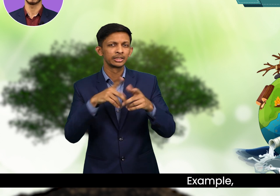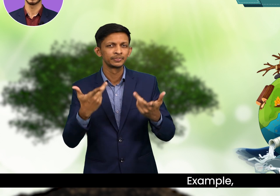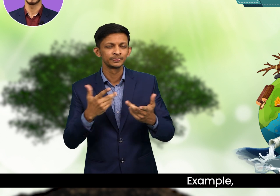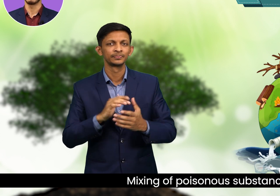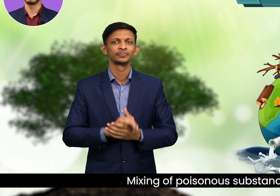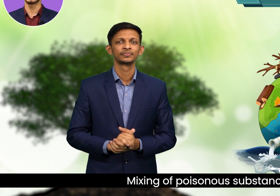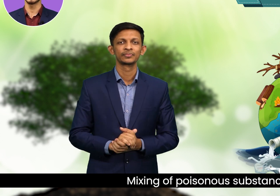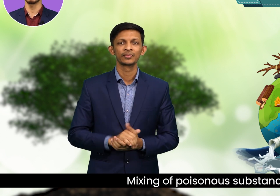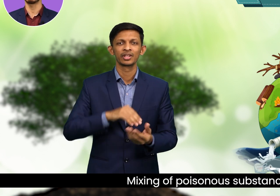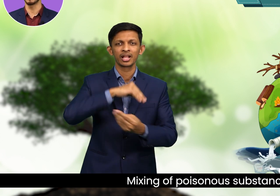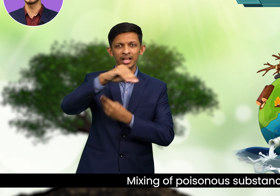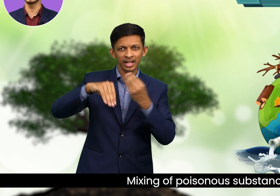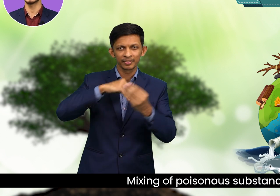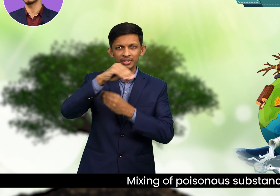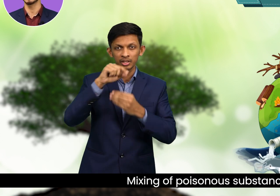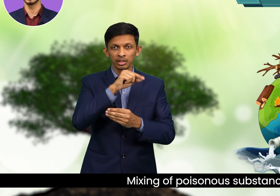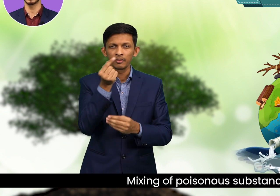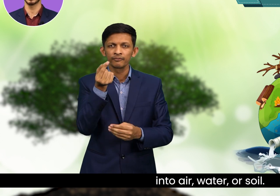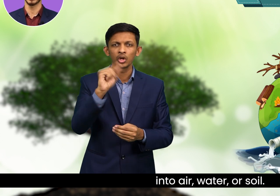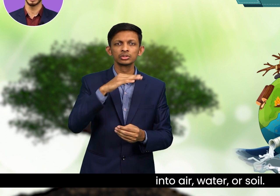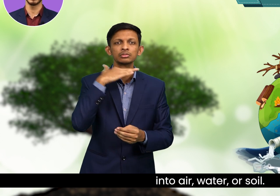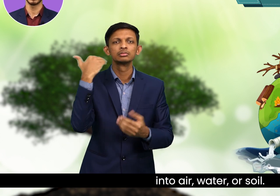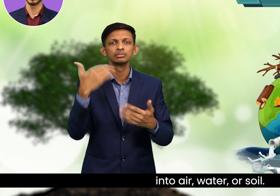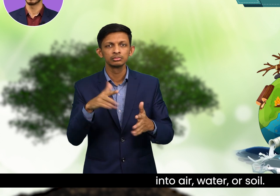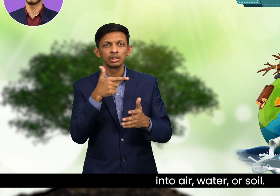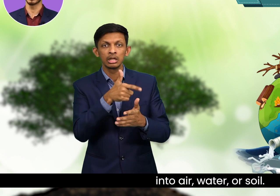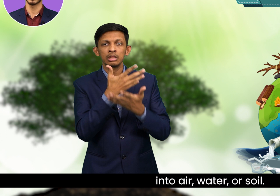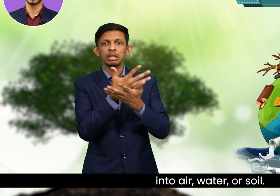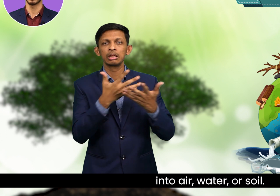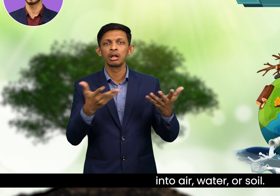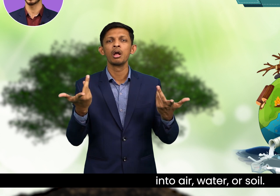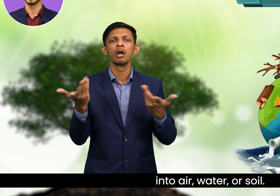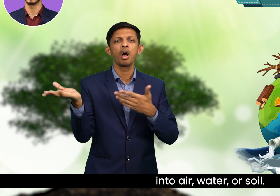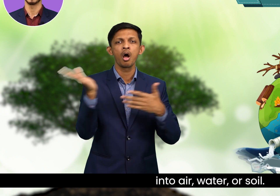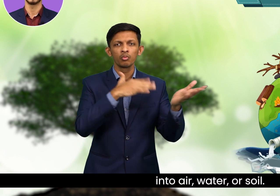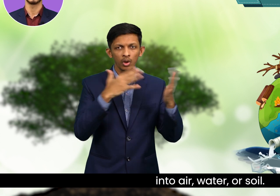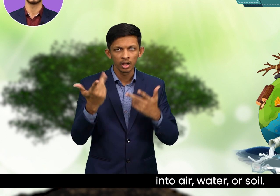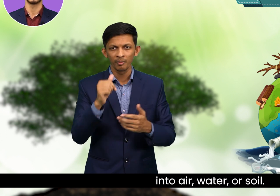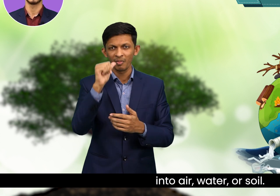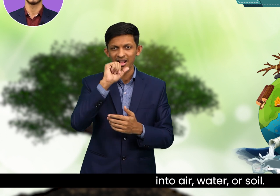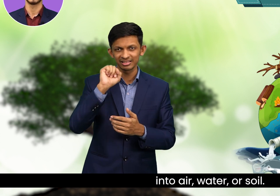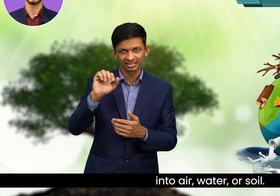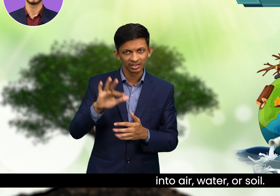Example: mixing of poisonous substances into air, water, or soil.